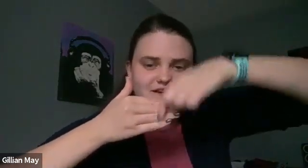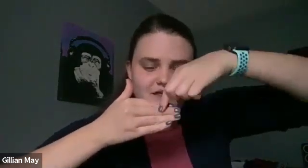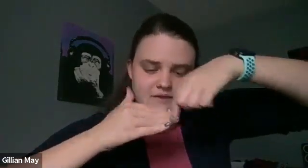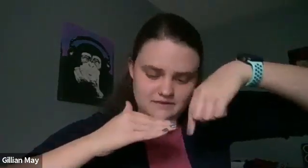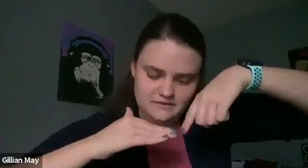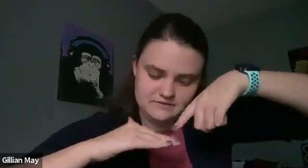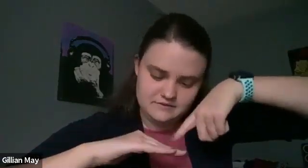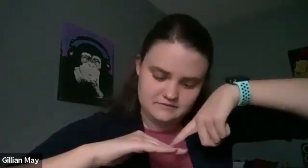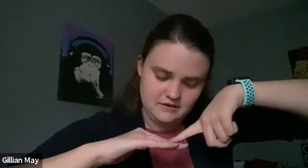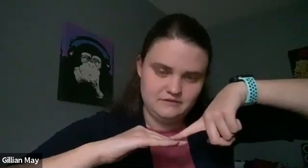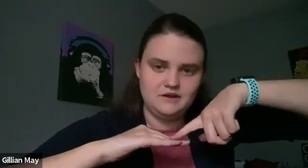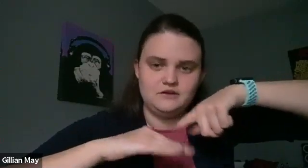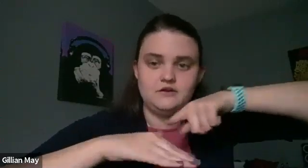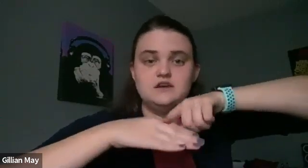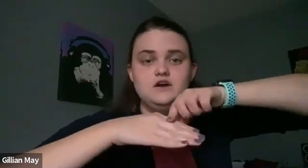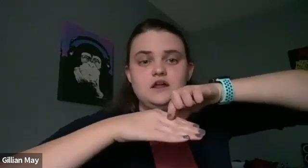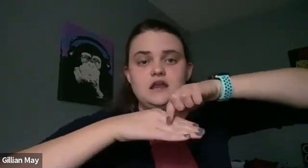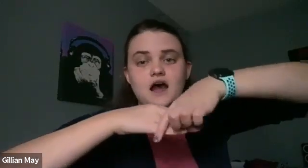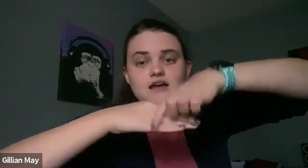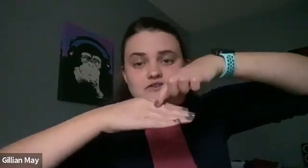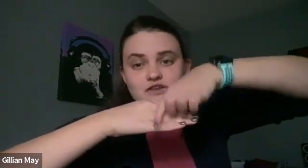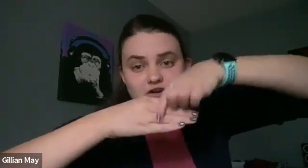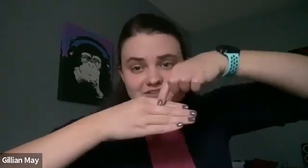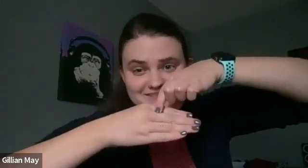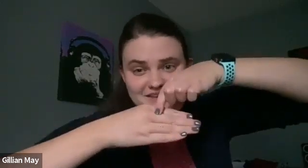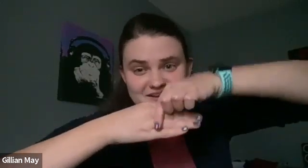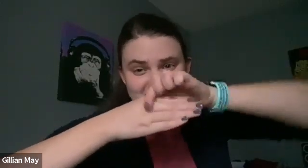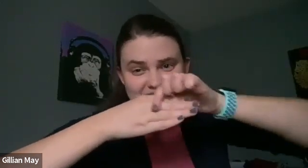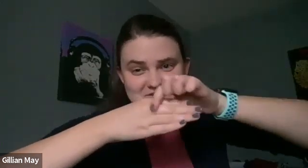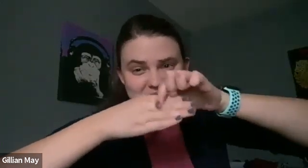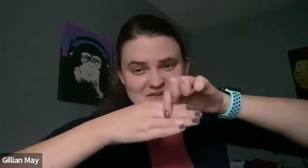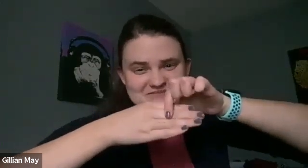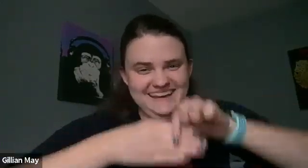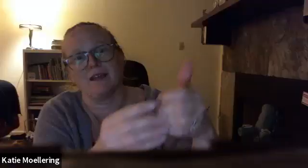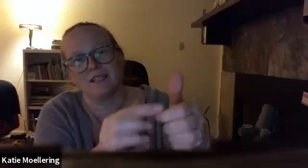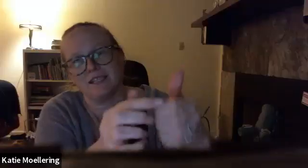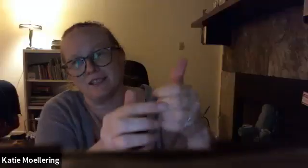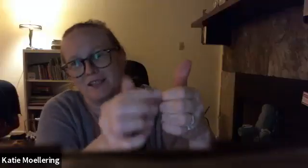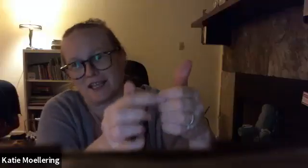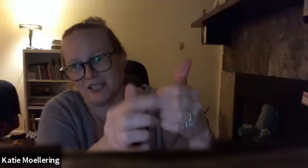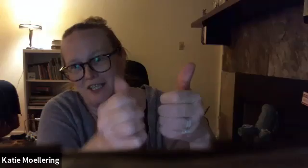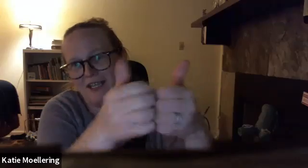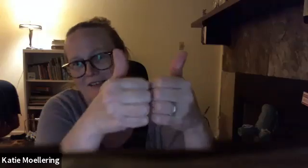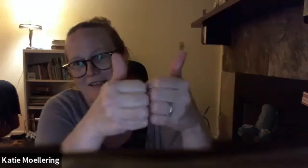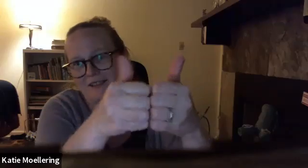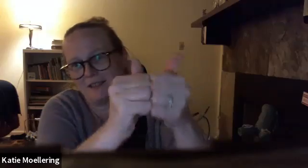don't even know how to call this. Not your long, Yeah. this little section. Yeah. Yeah, that one